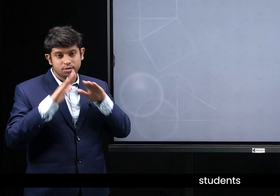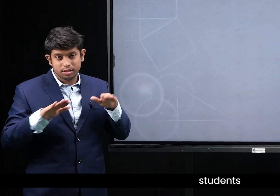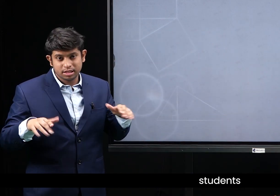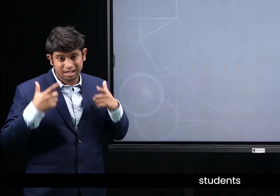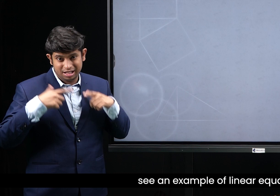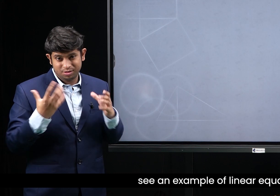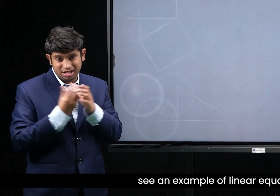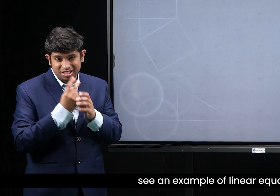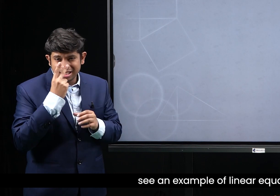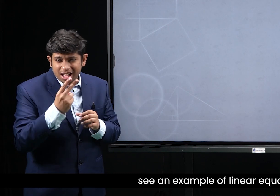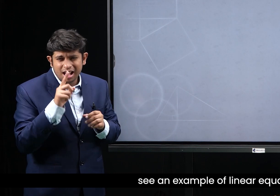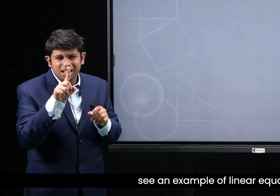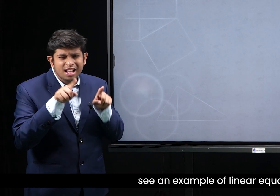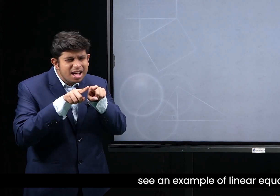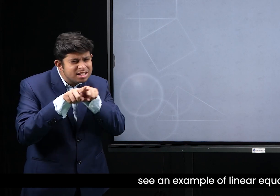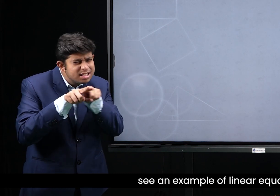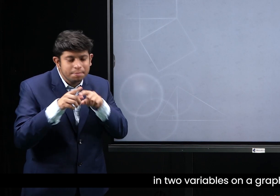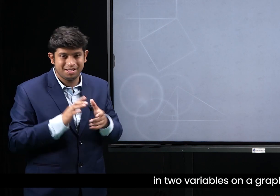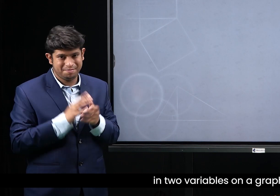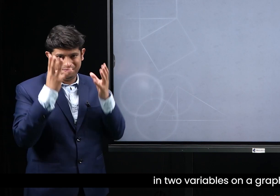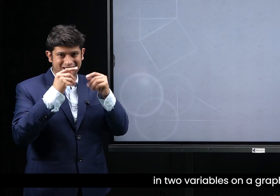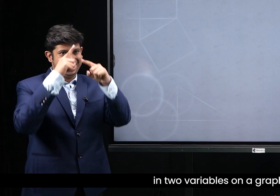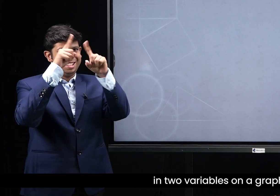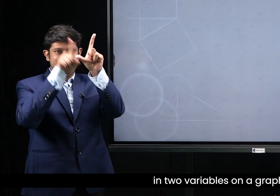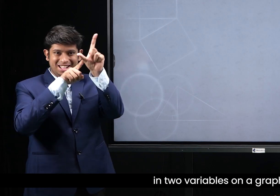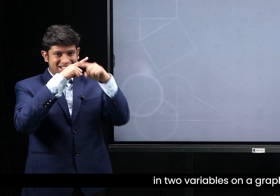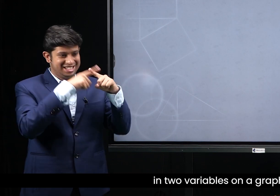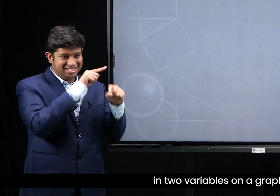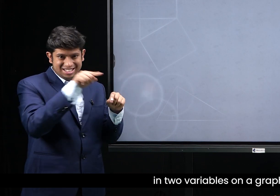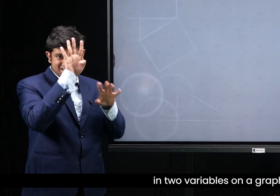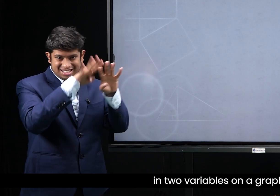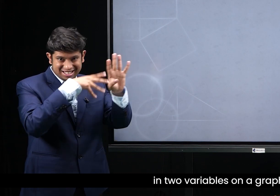Students, let us see an example of linear equation in two variables on a graph.